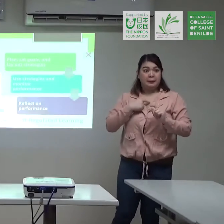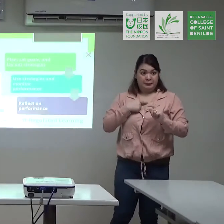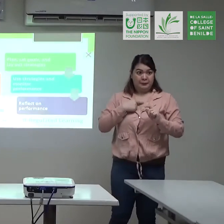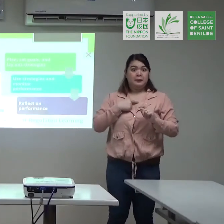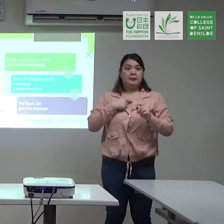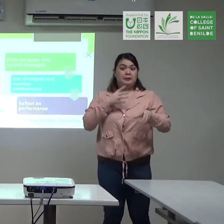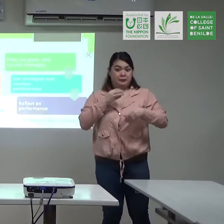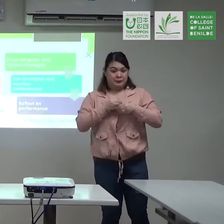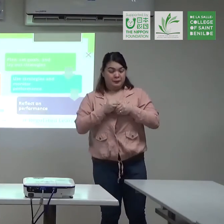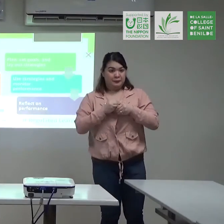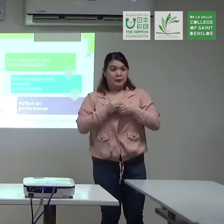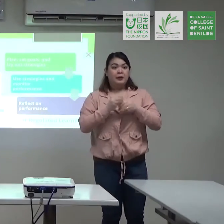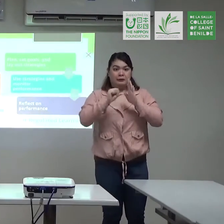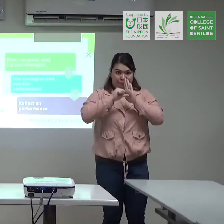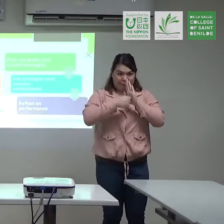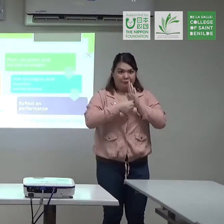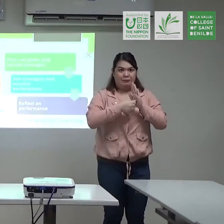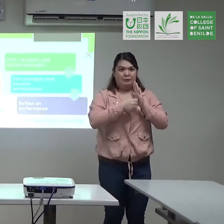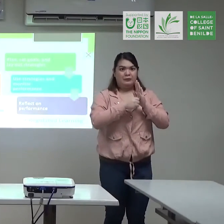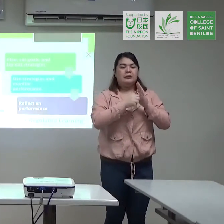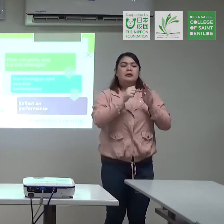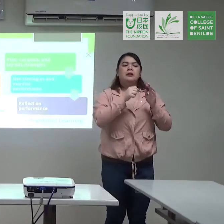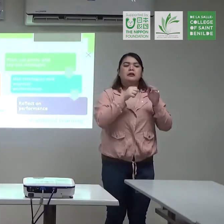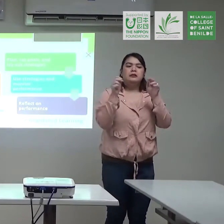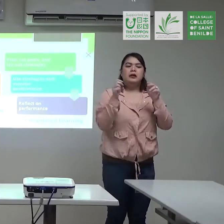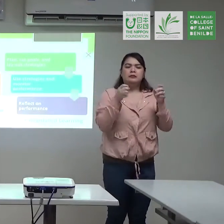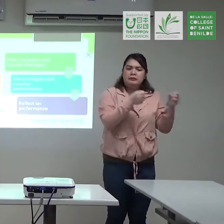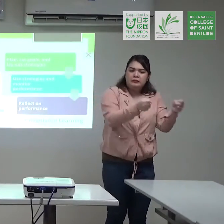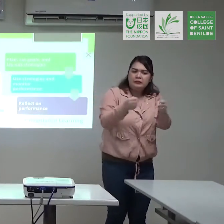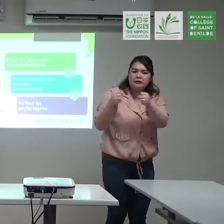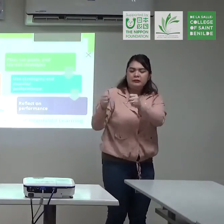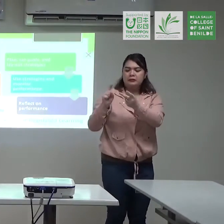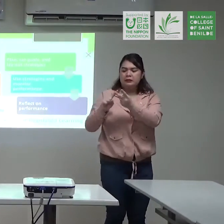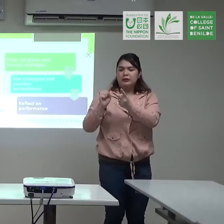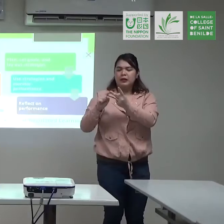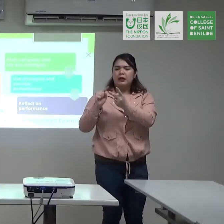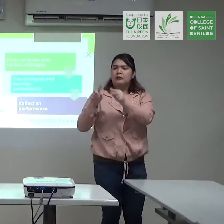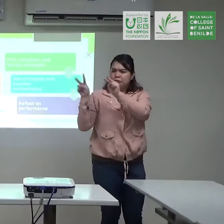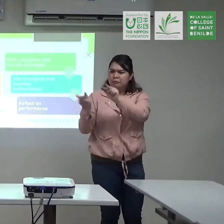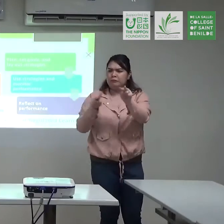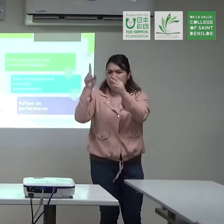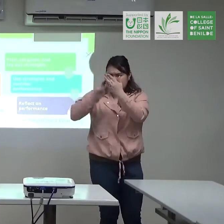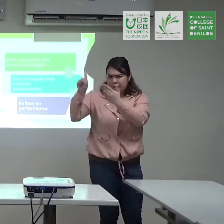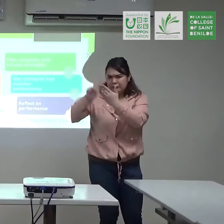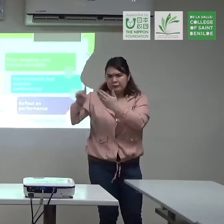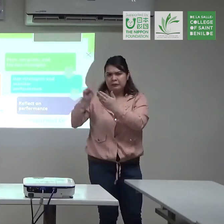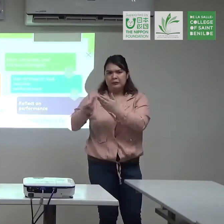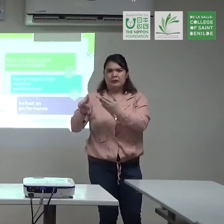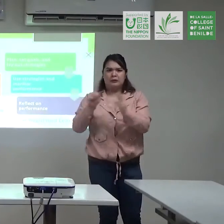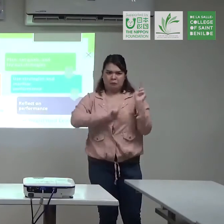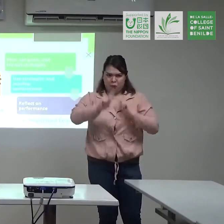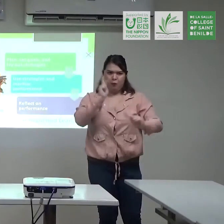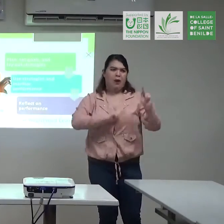word strategies and monitor performance. That's very important because this is